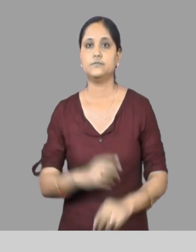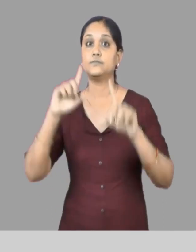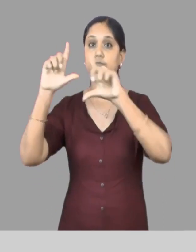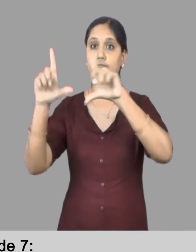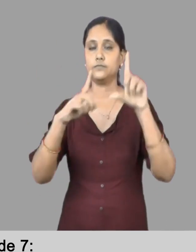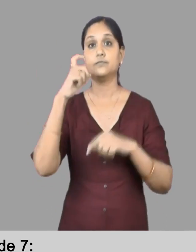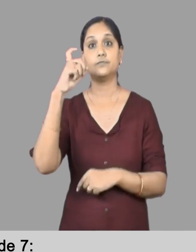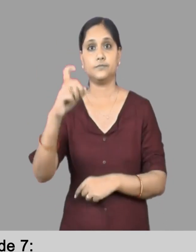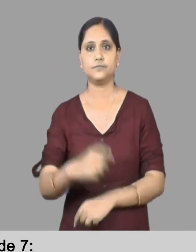Slide 7.